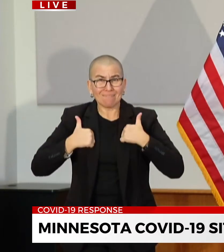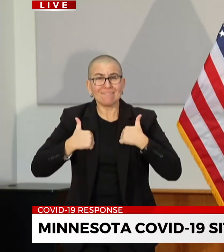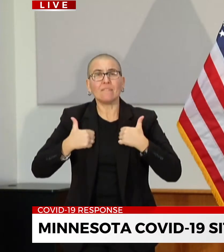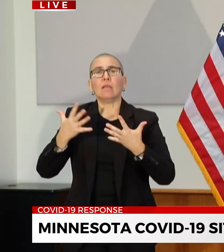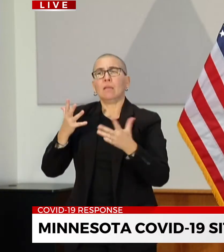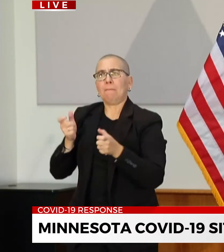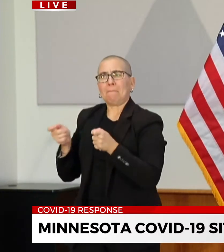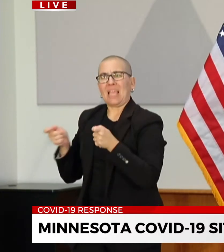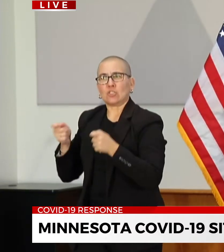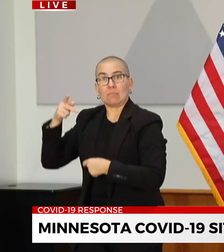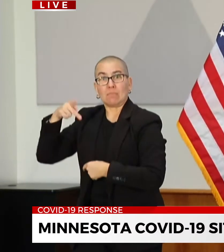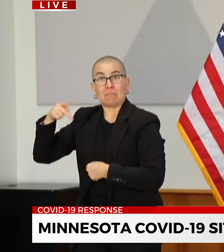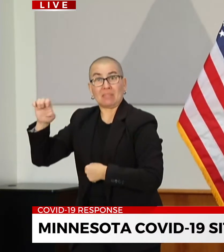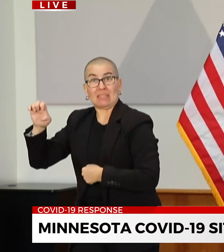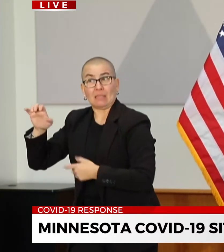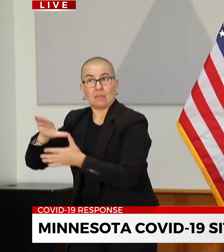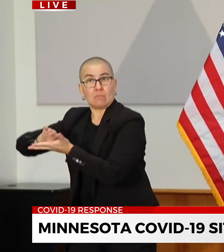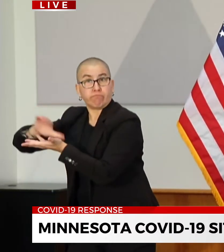Malcolm.